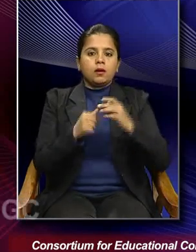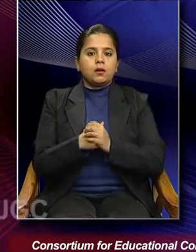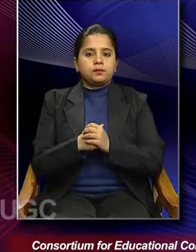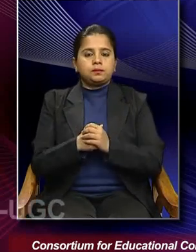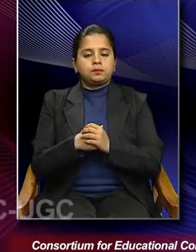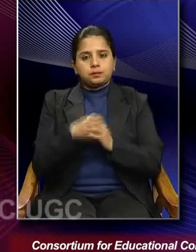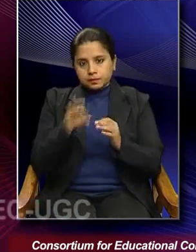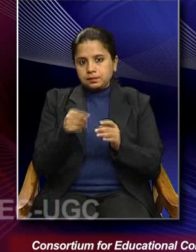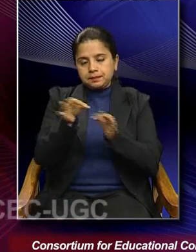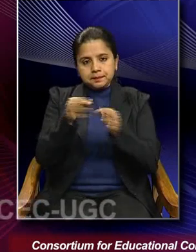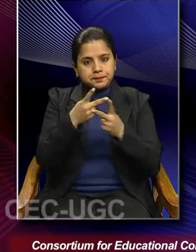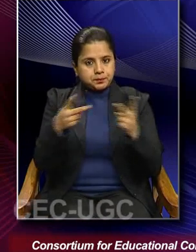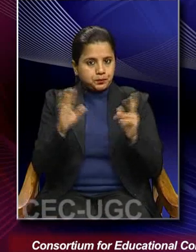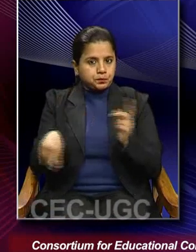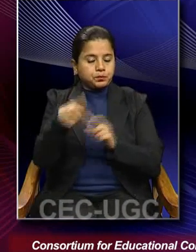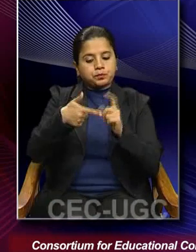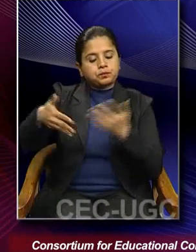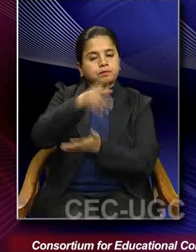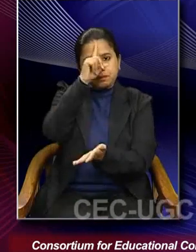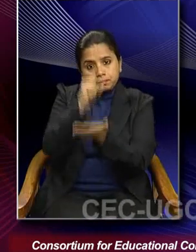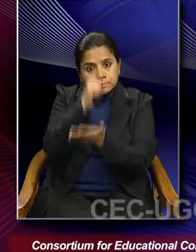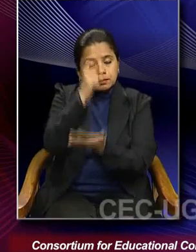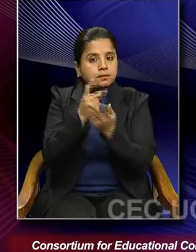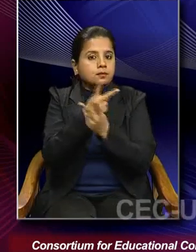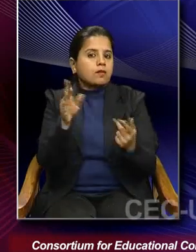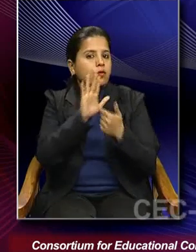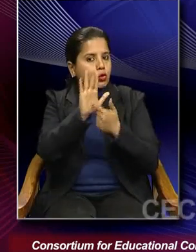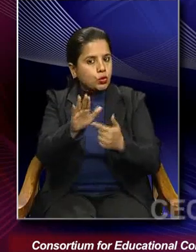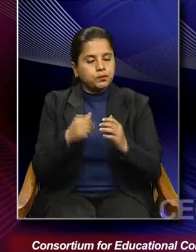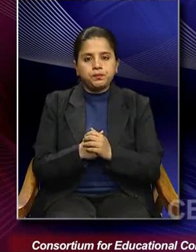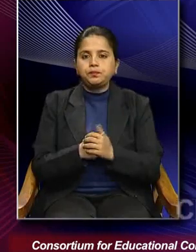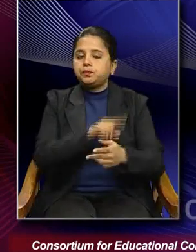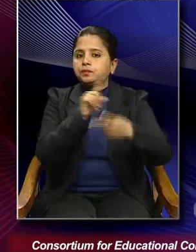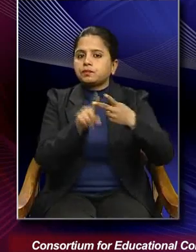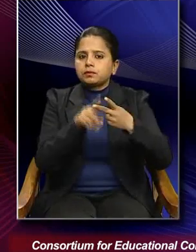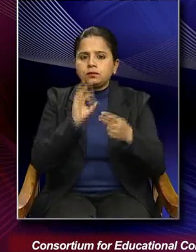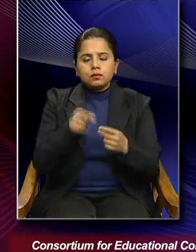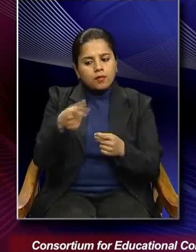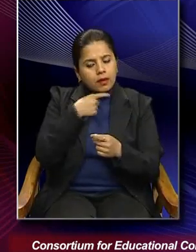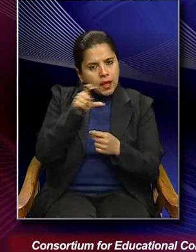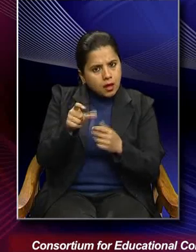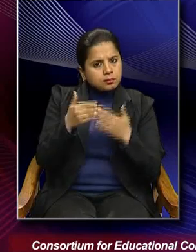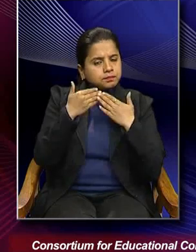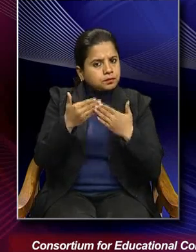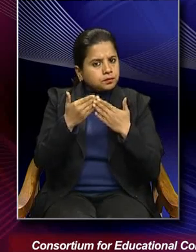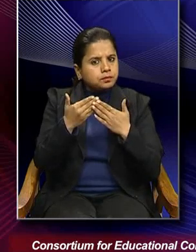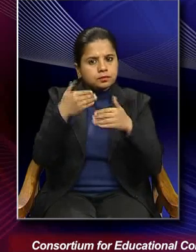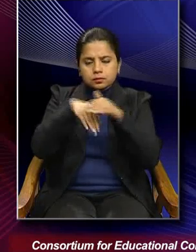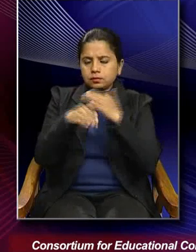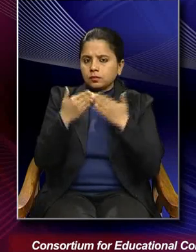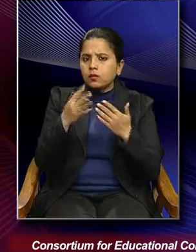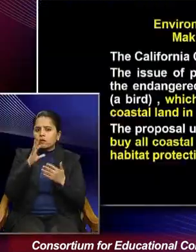study of environmental decision making. The second case study is the study of